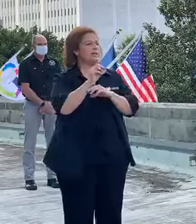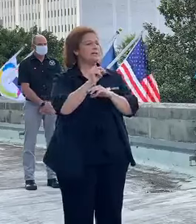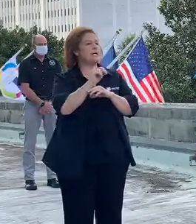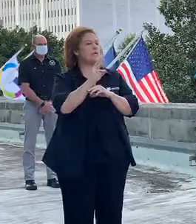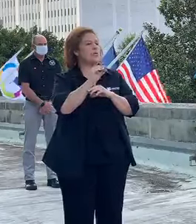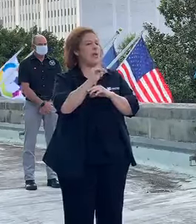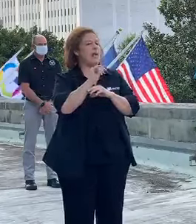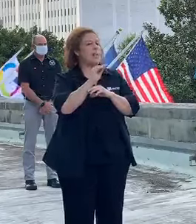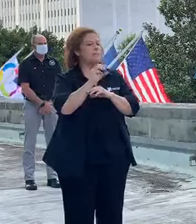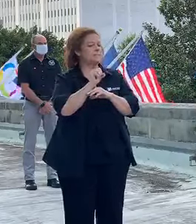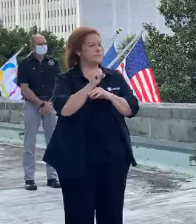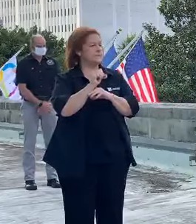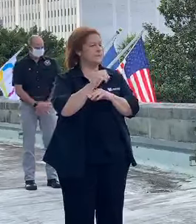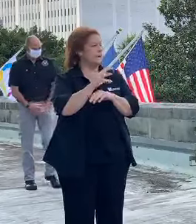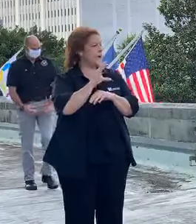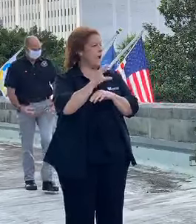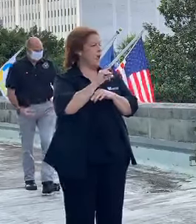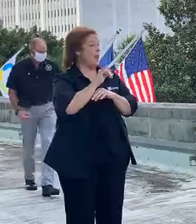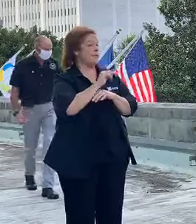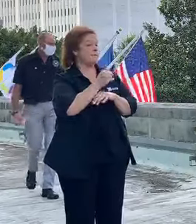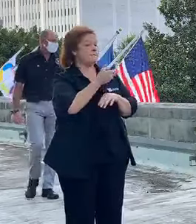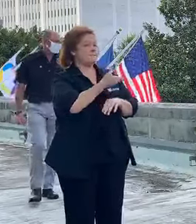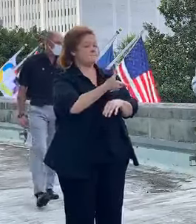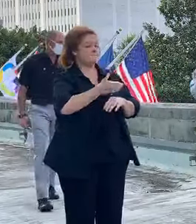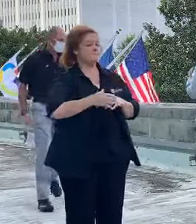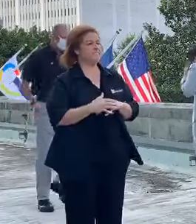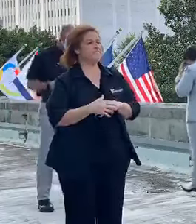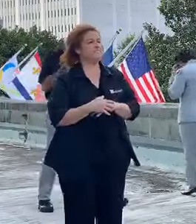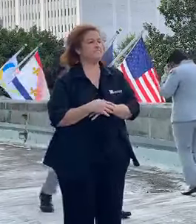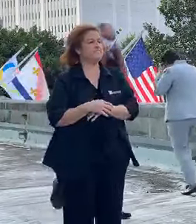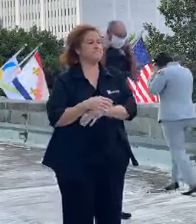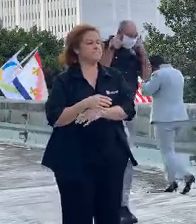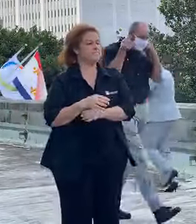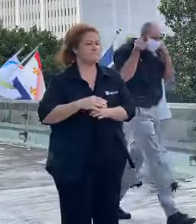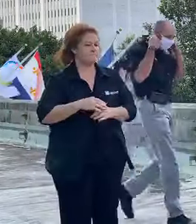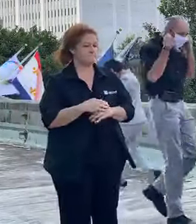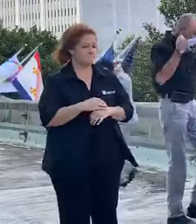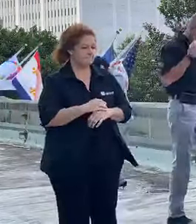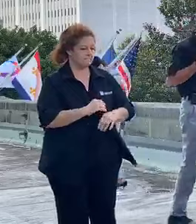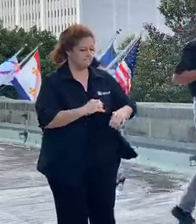Williams. So, Colin? Thank you, ma'am.